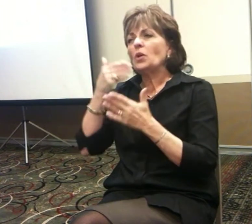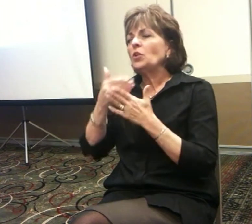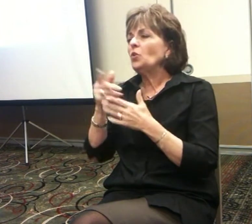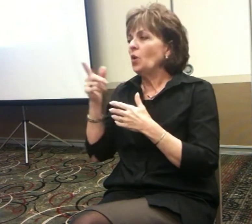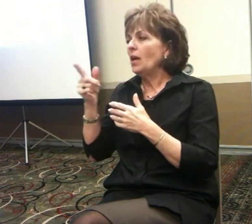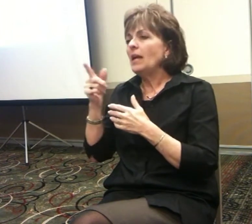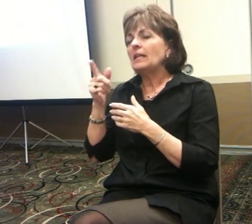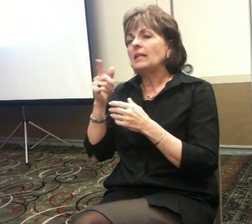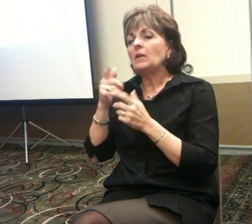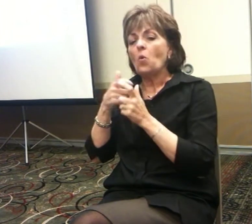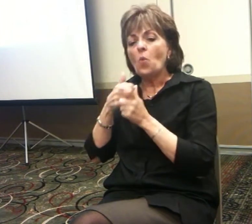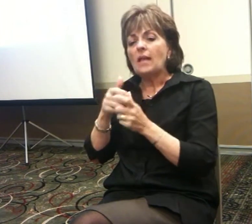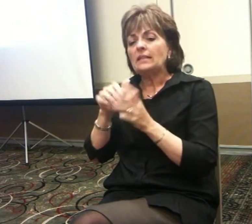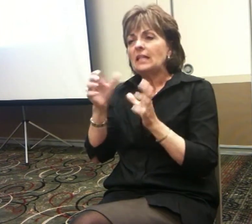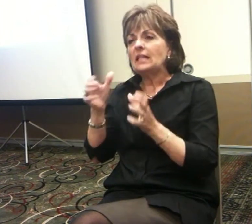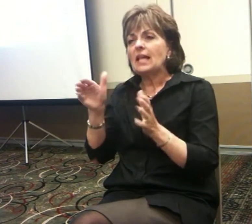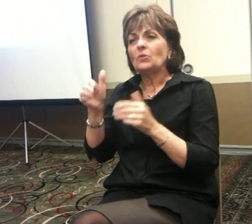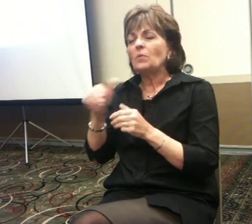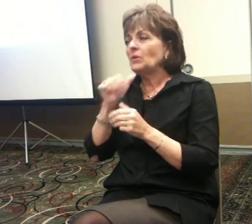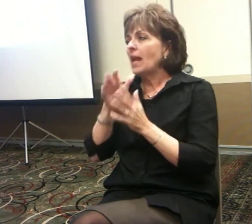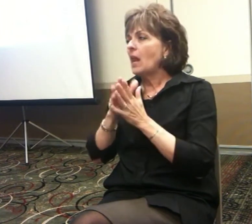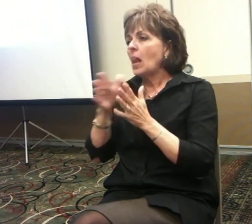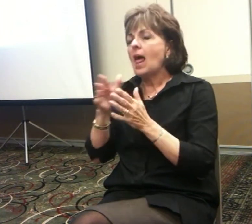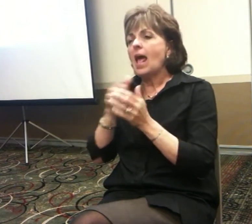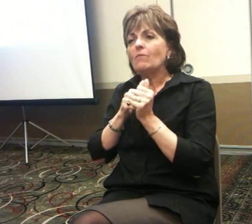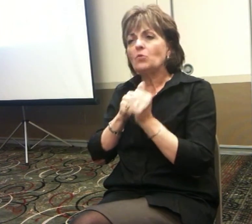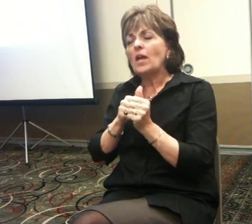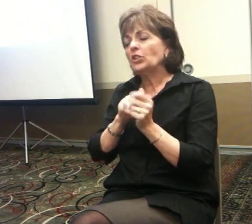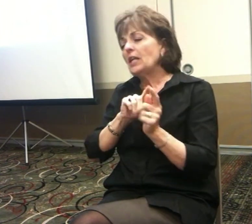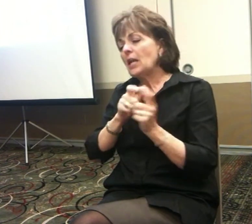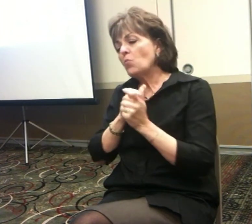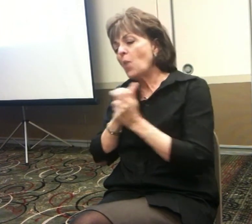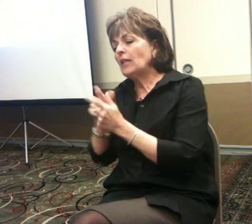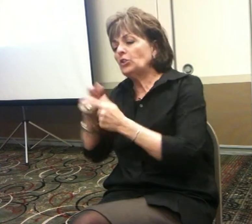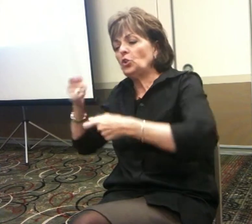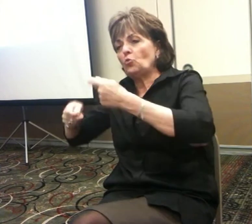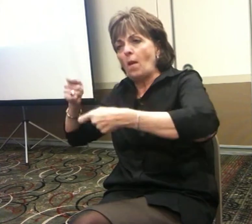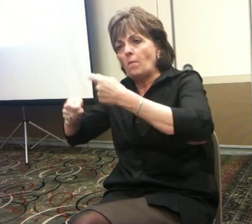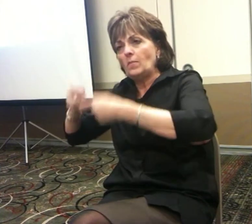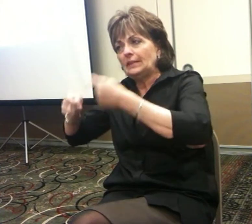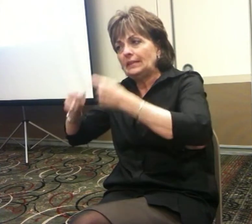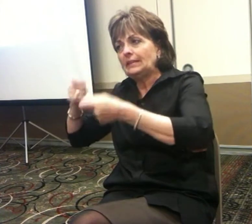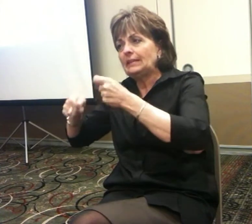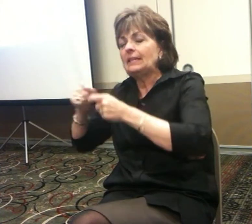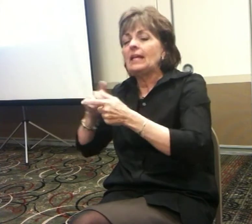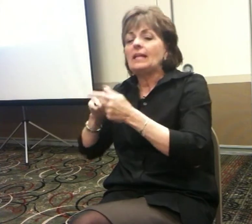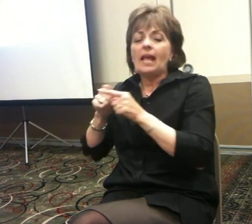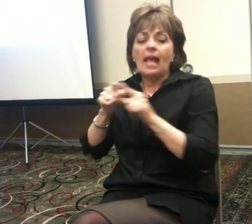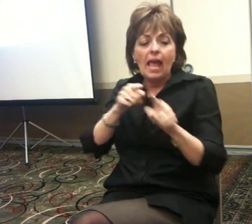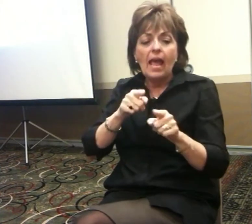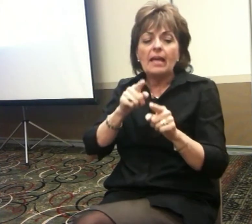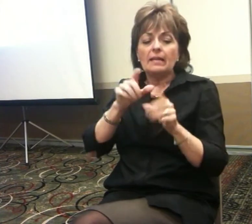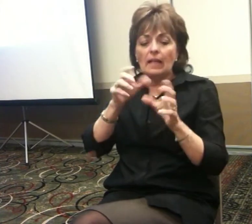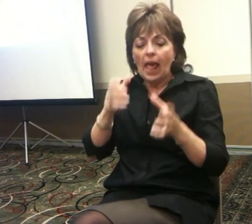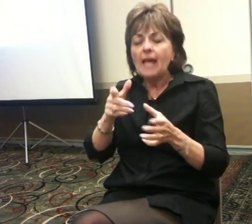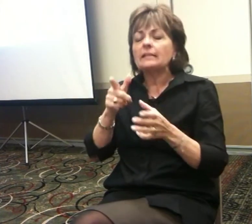classroom. There's not a lot of direction, so he runs over to the drums, and he wants to be in the drums a little bit, and he gets directed back over to the class. He does okay. Until they start